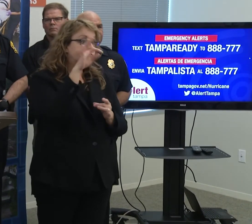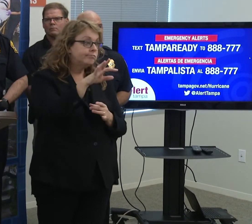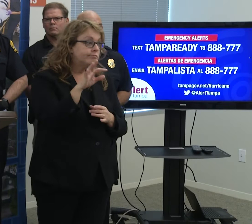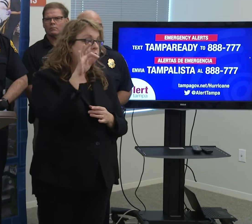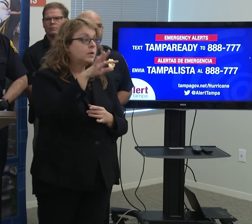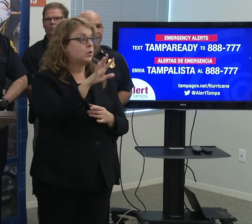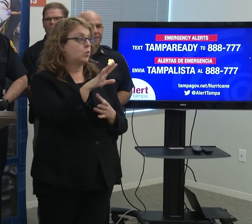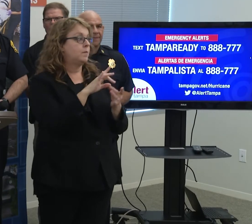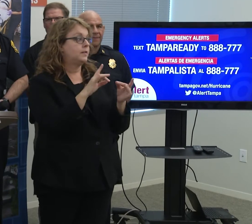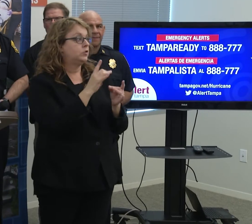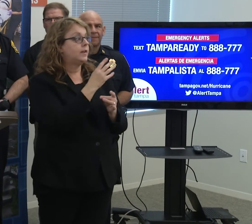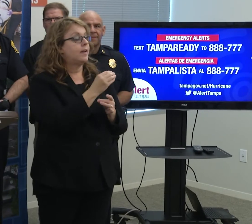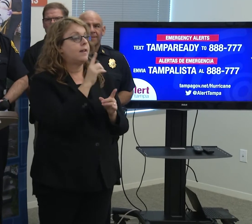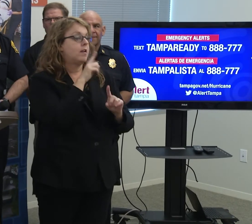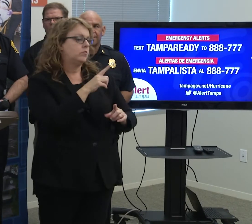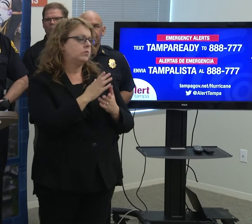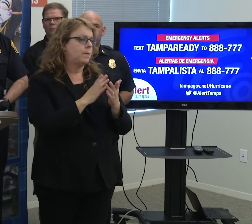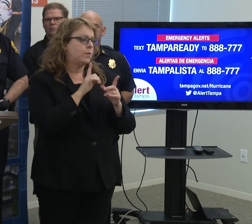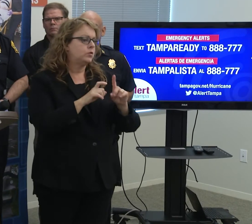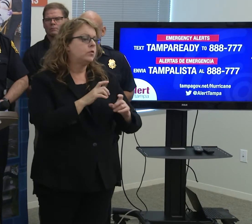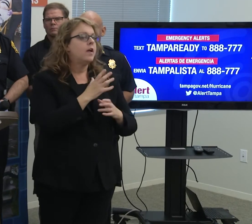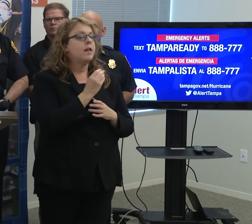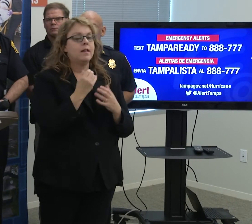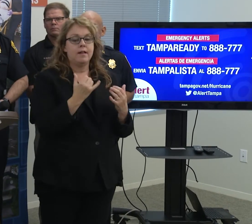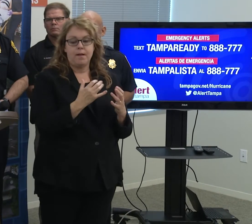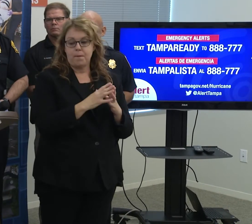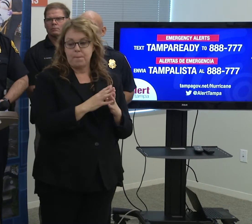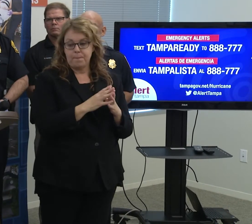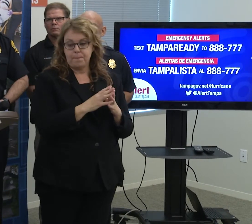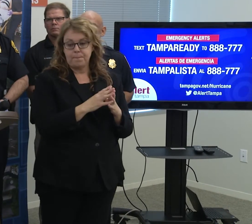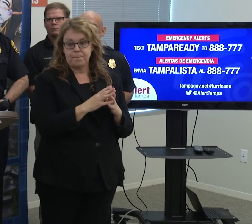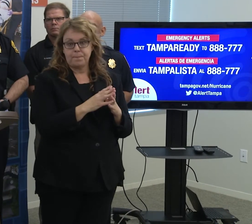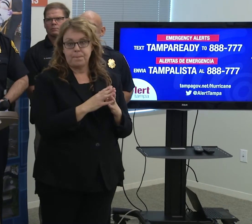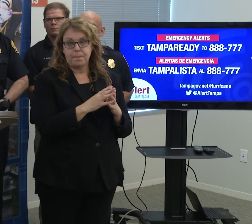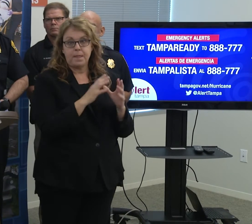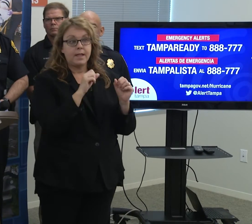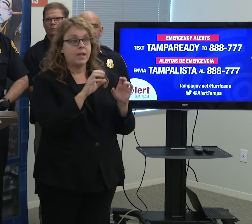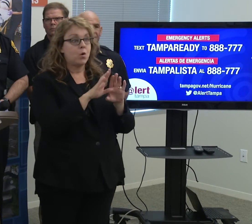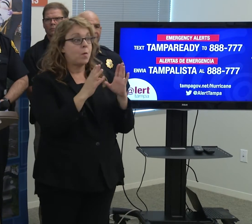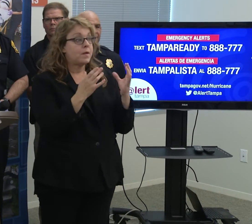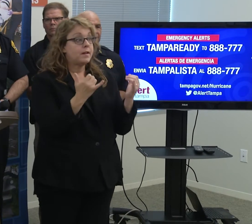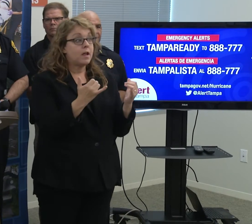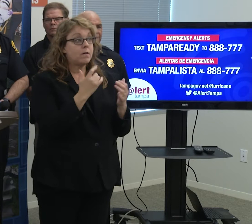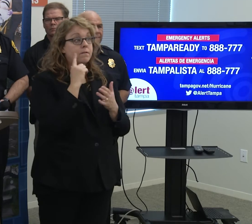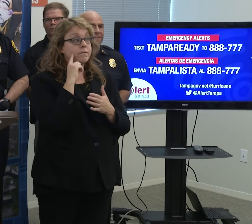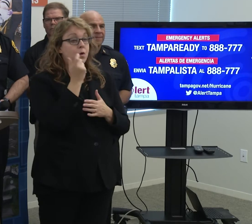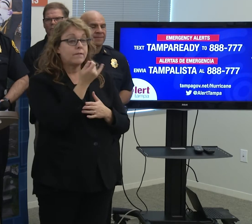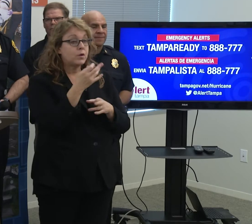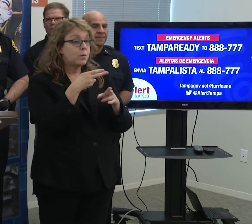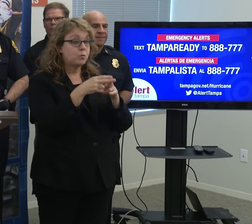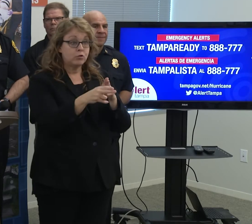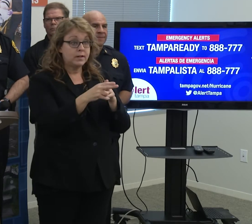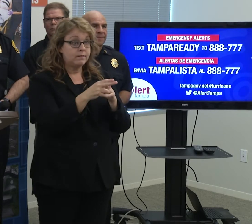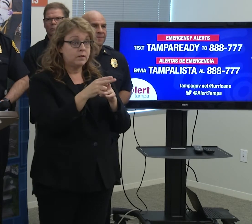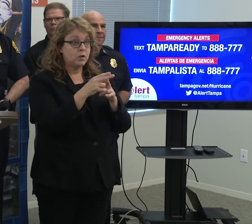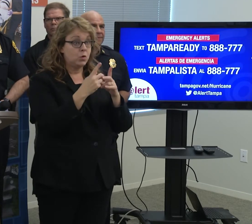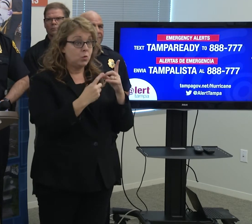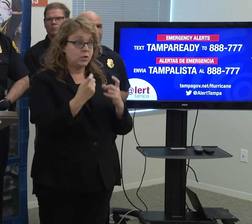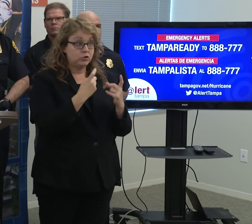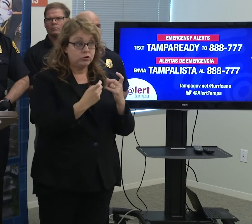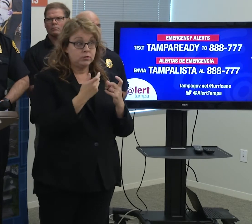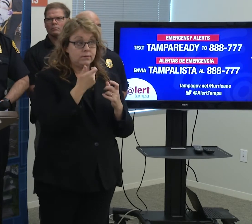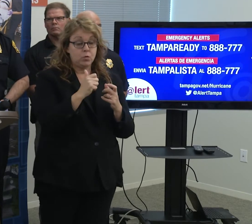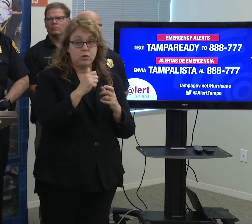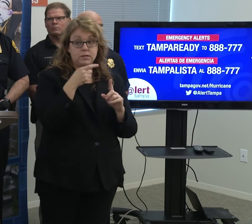and has answered some questions. And at this point, we can open it up for a few brief questions for any